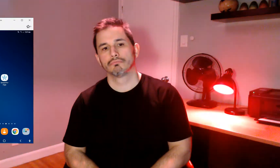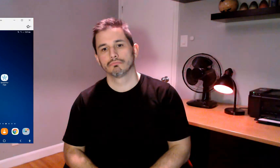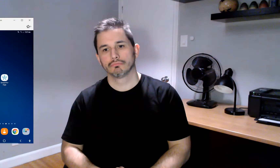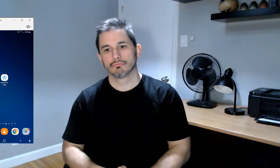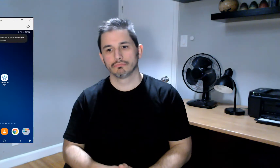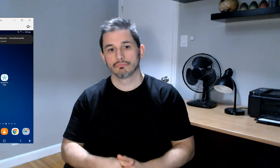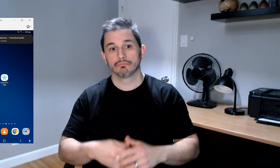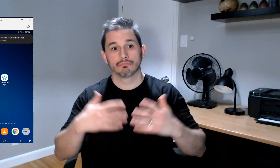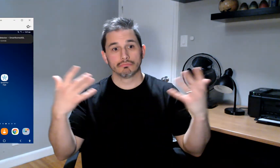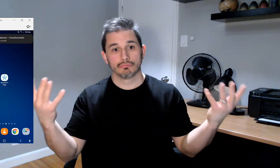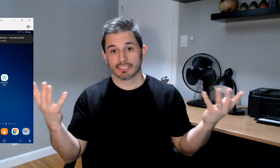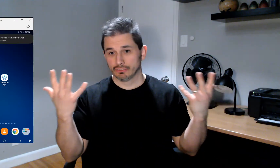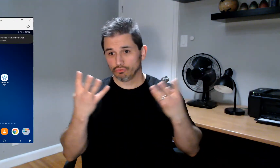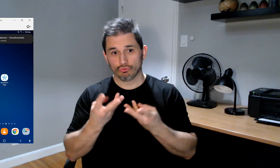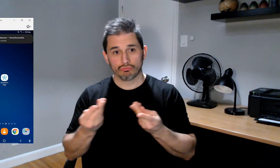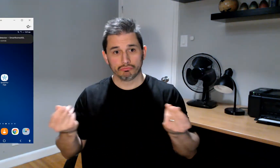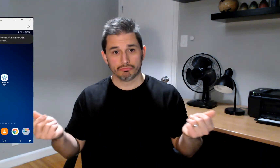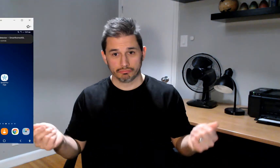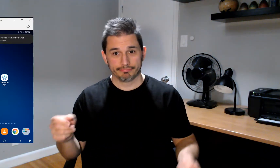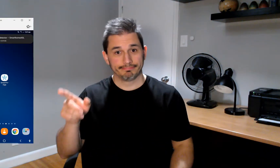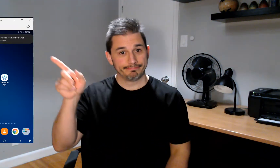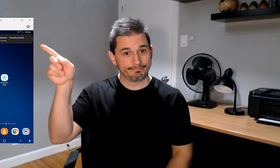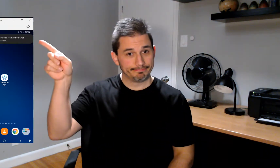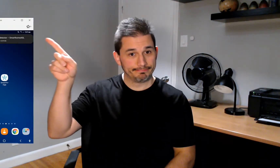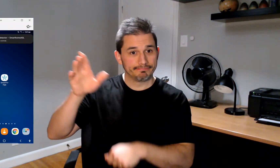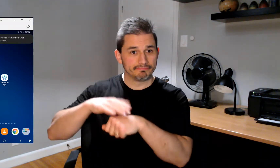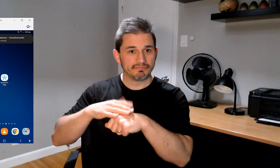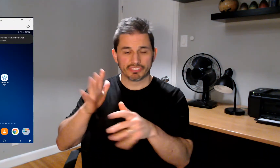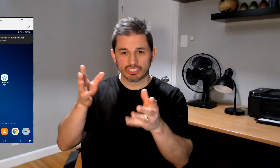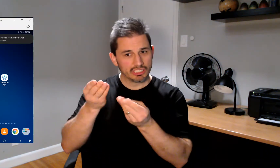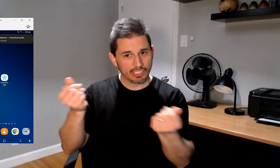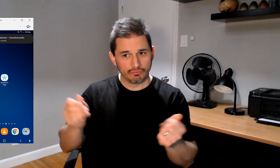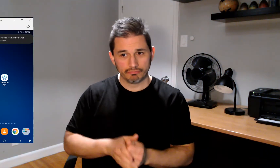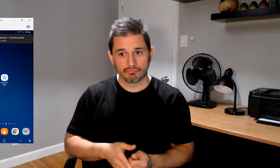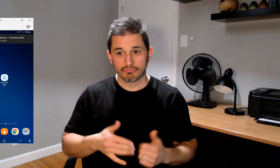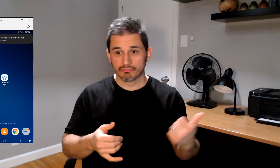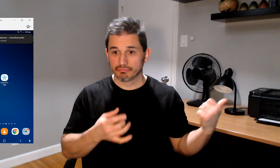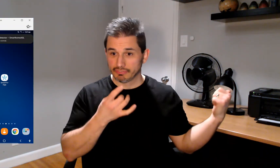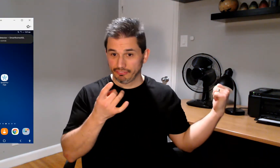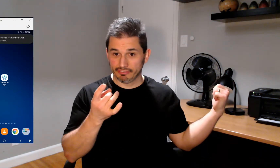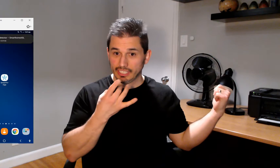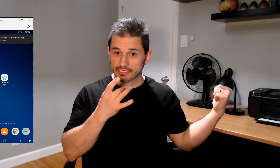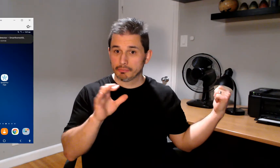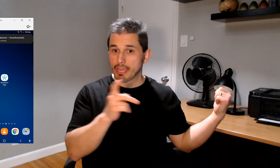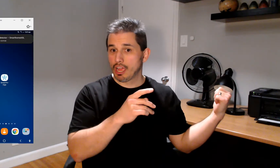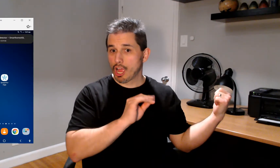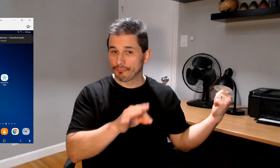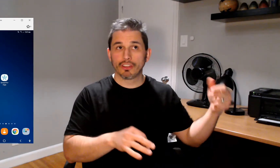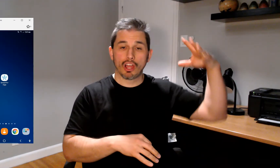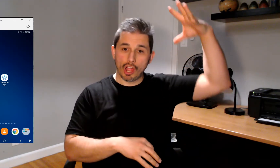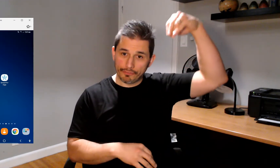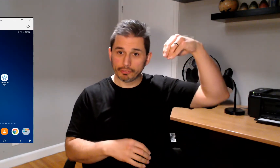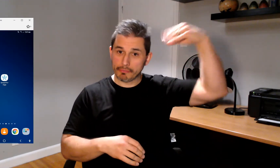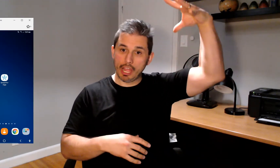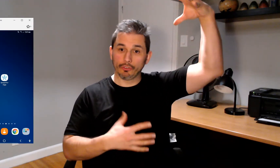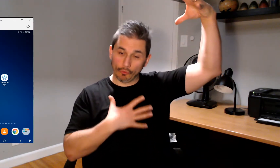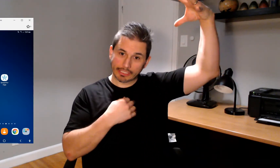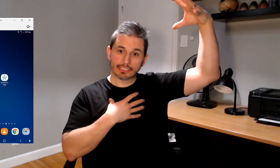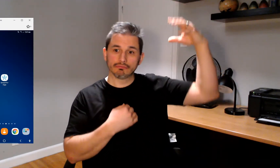detected smoke. And now that the smoke is clear, I've got another notification that the smoke is cleared. The lights turned off